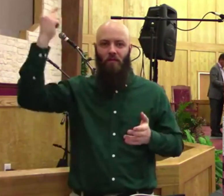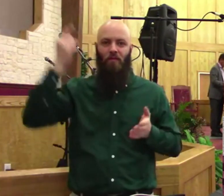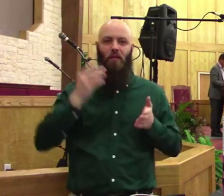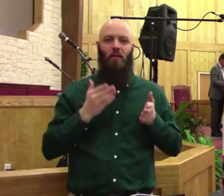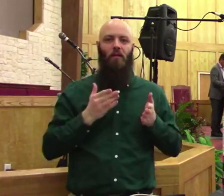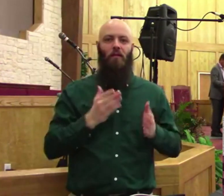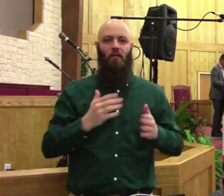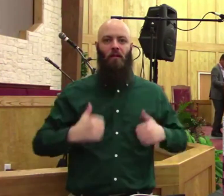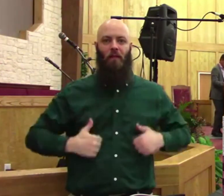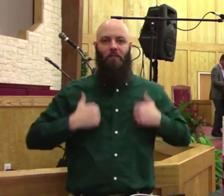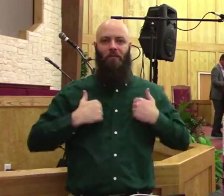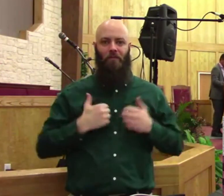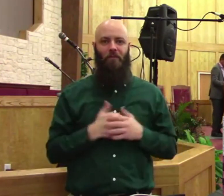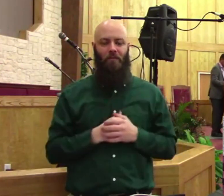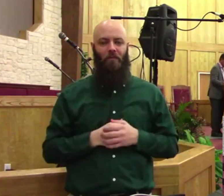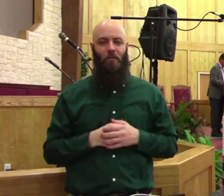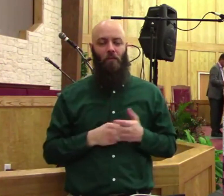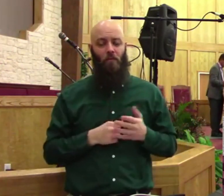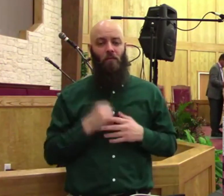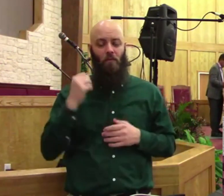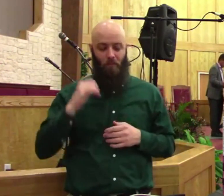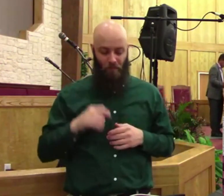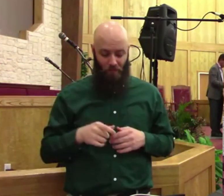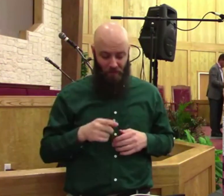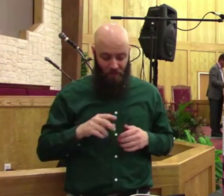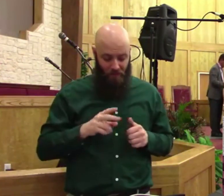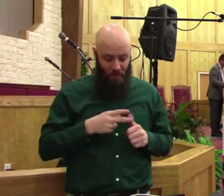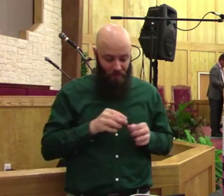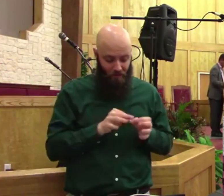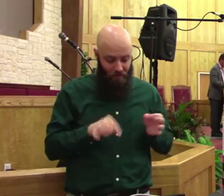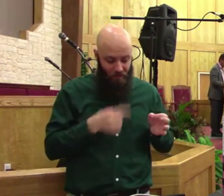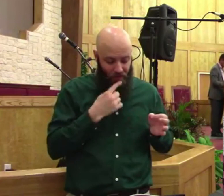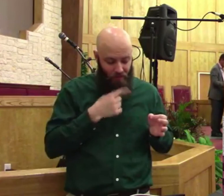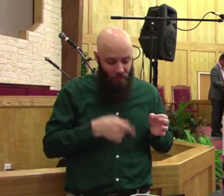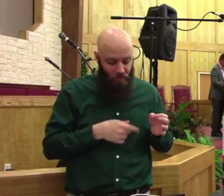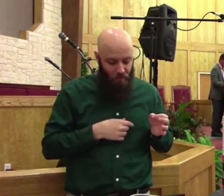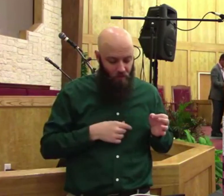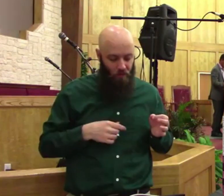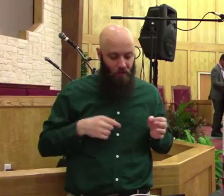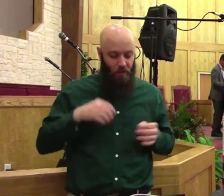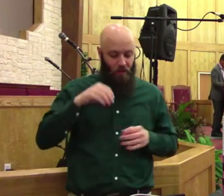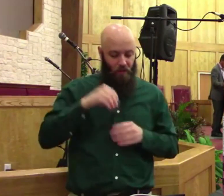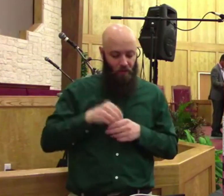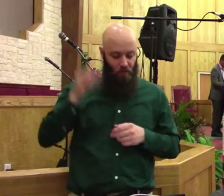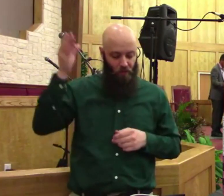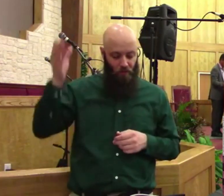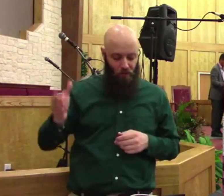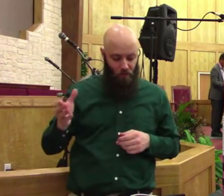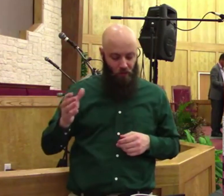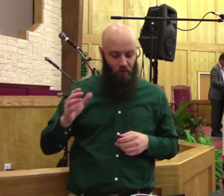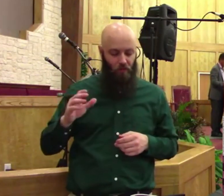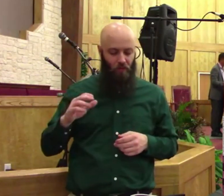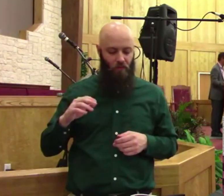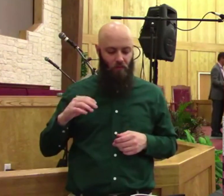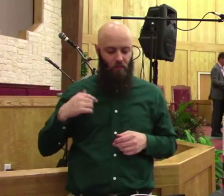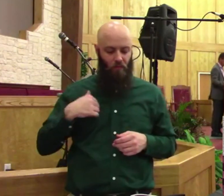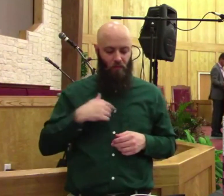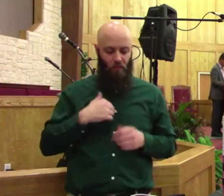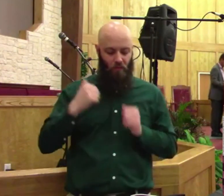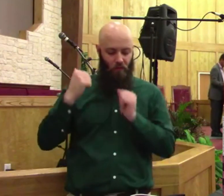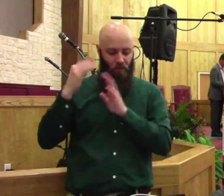you know, it was in the second verse, "In You we face our judge and maker